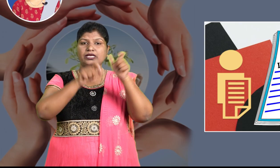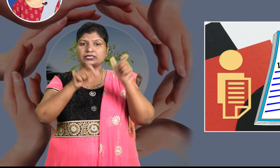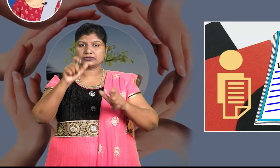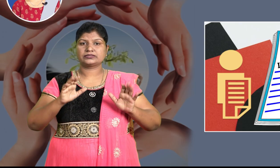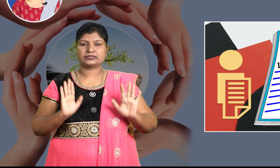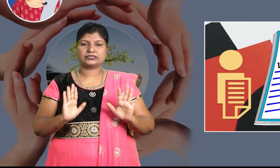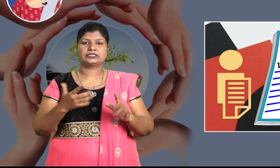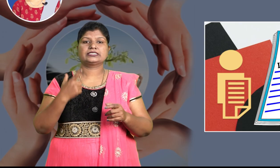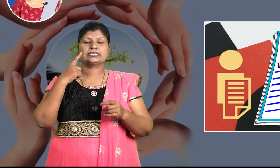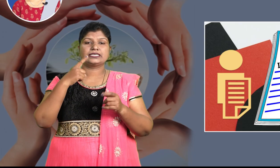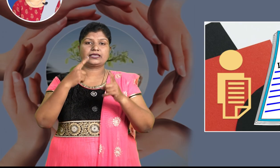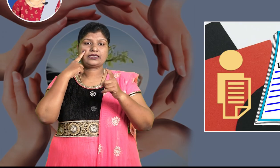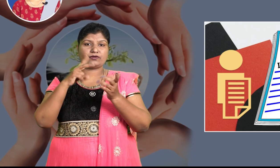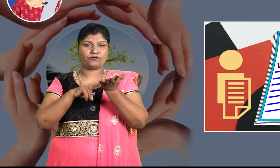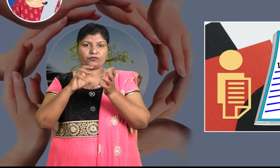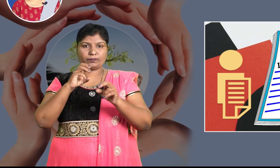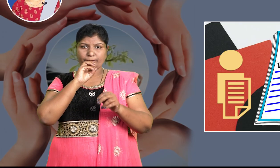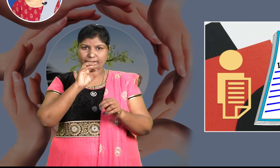information commission.